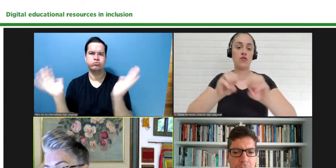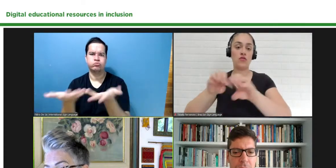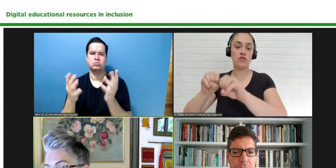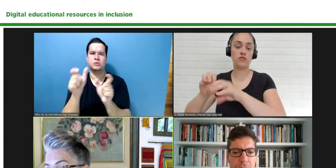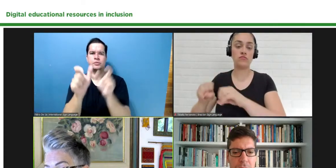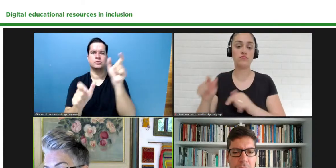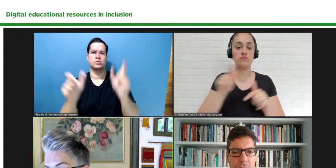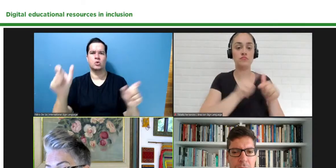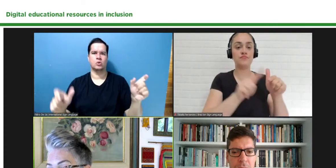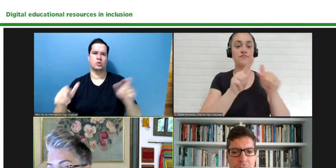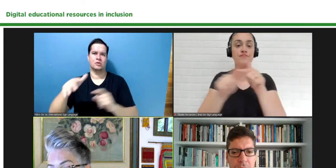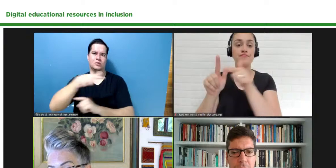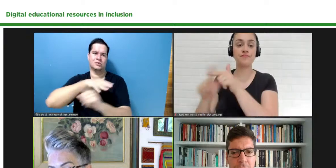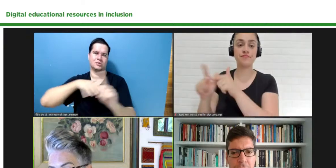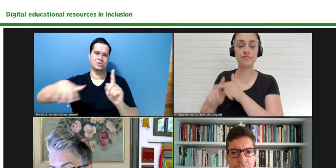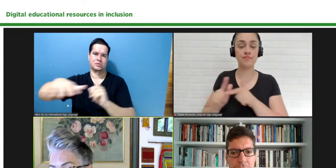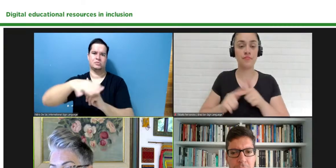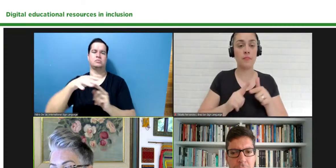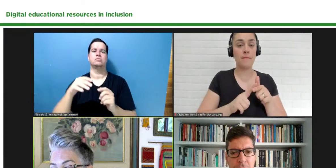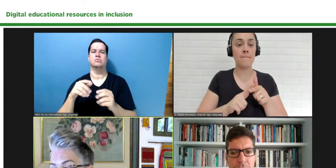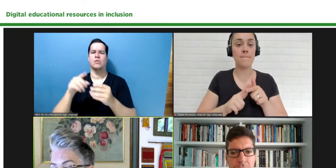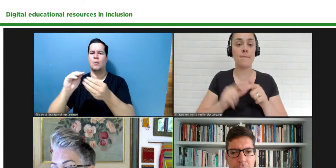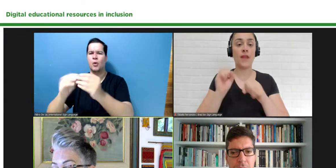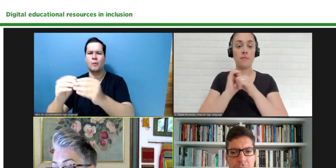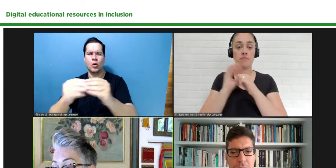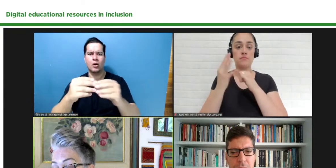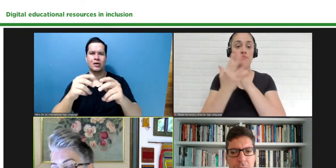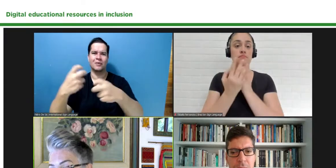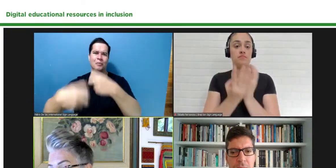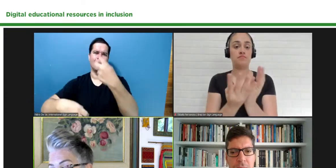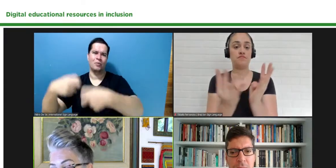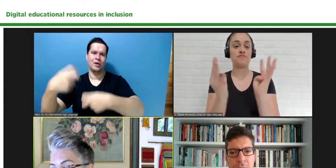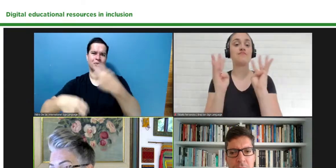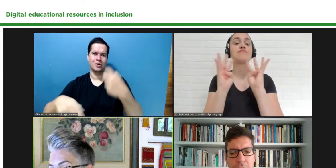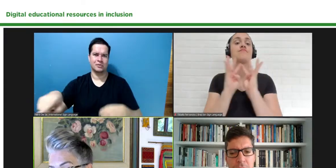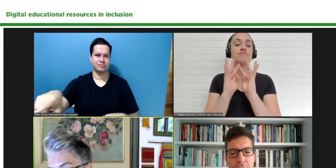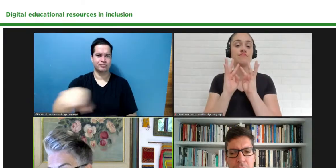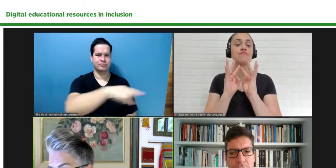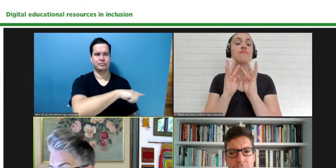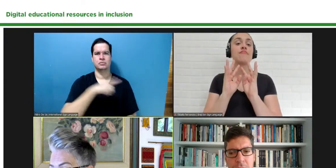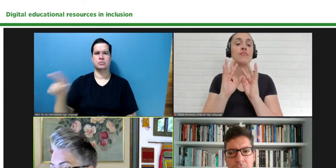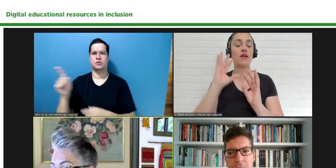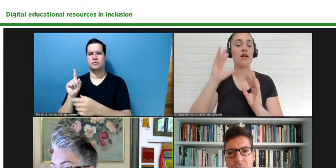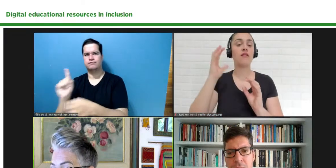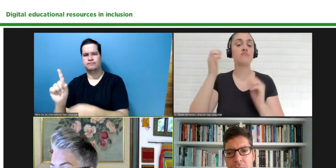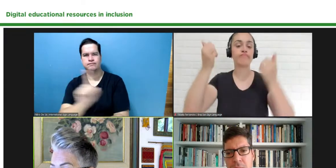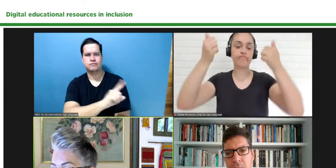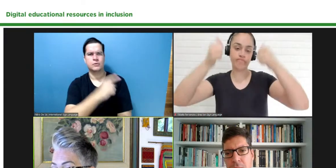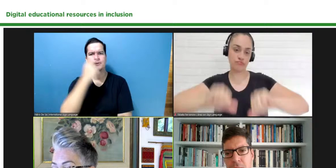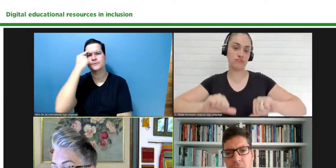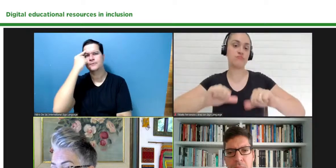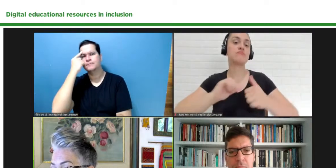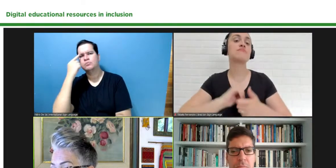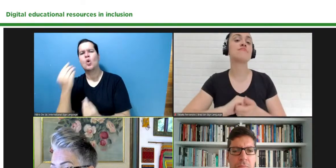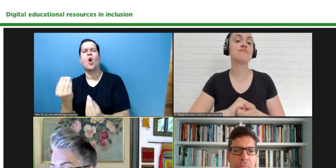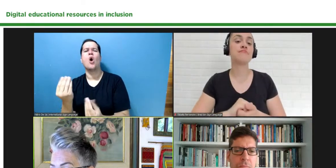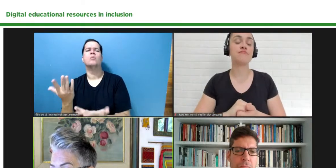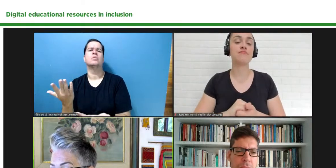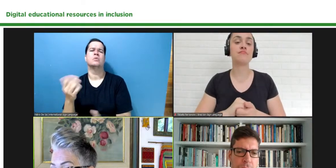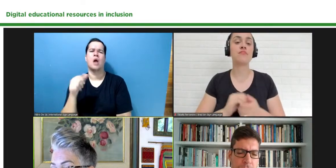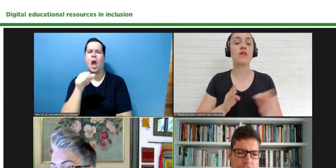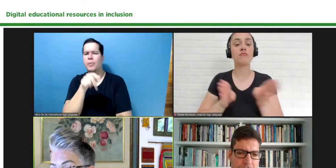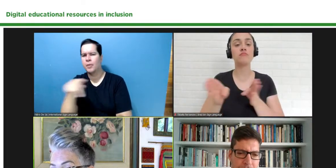isolation effect provoked by the pandemic. Escola de Gente will continue to make every effort to discover new inclusive and